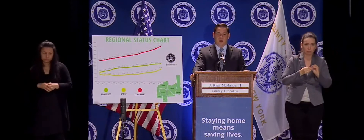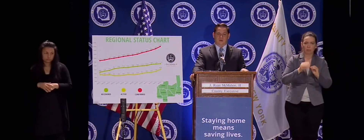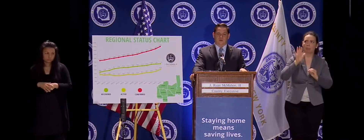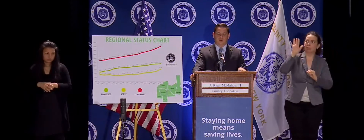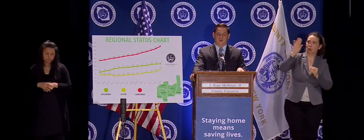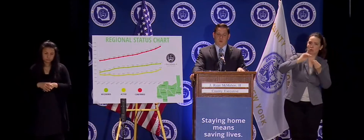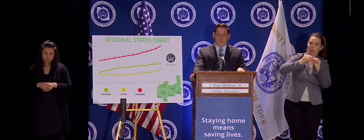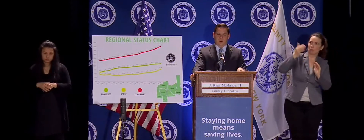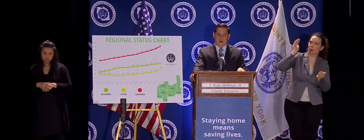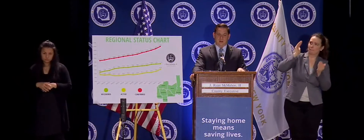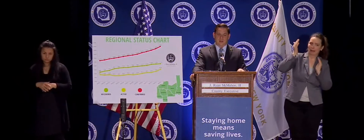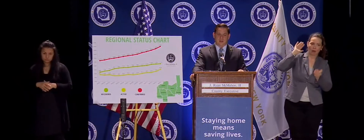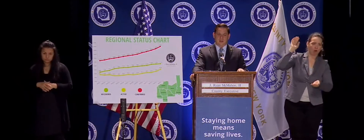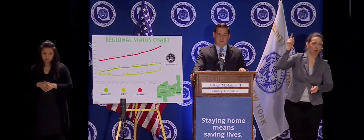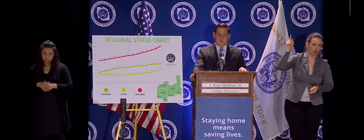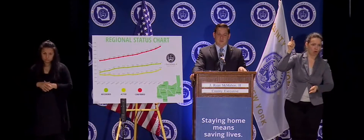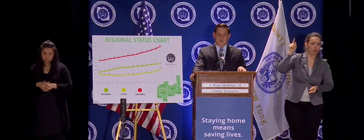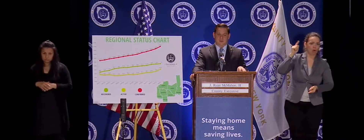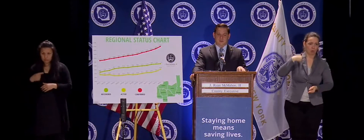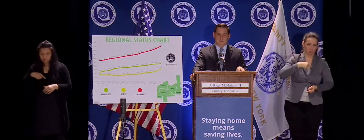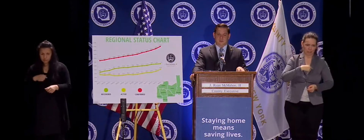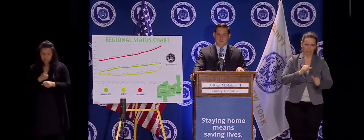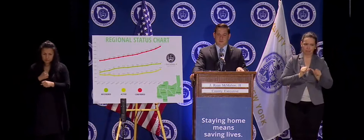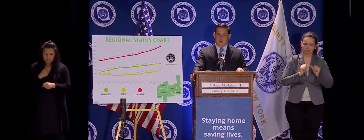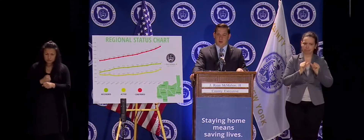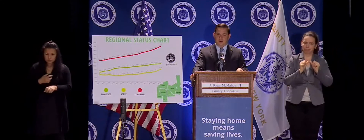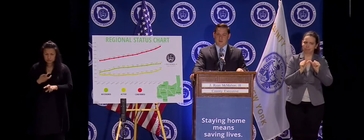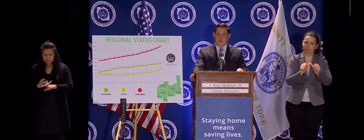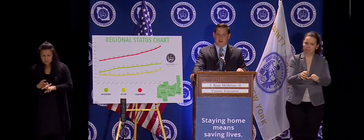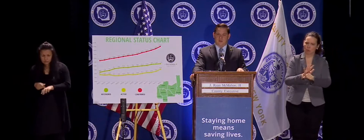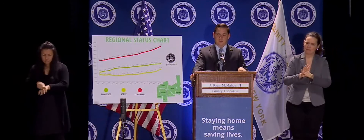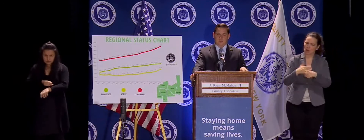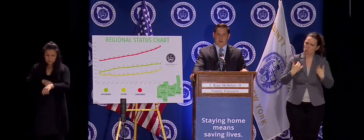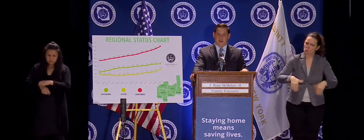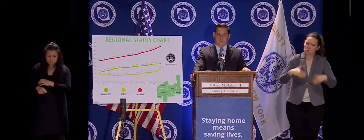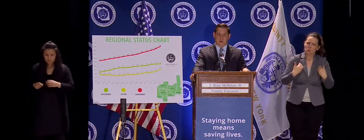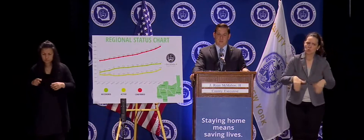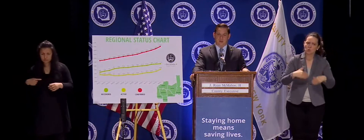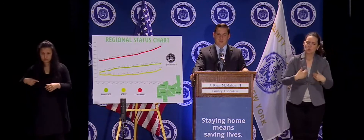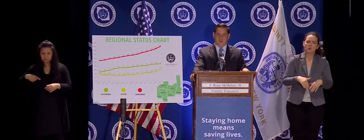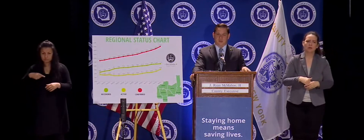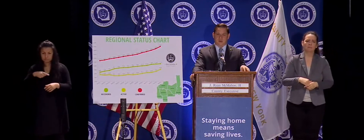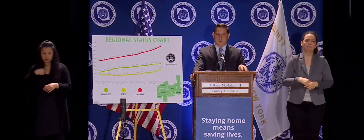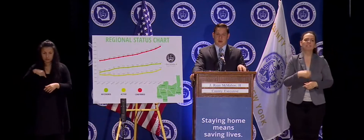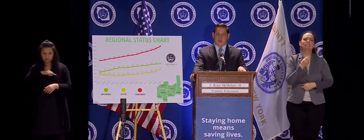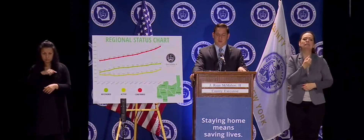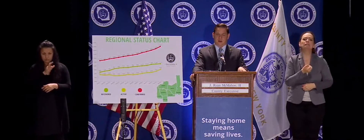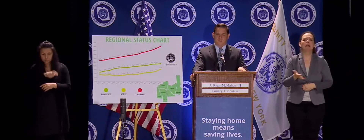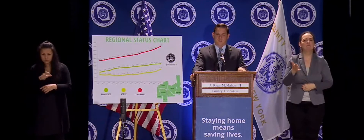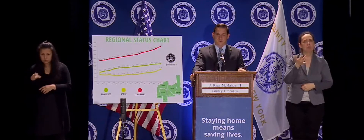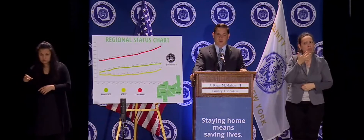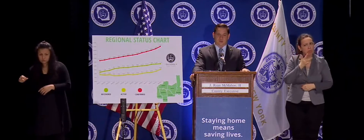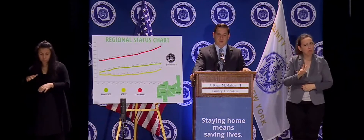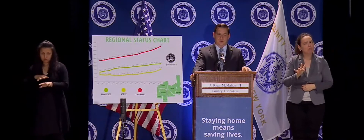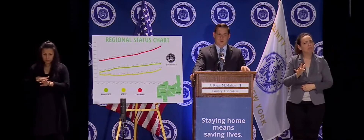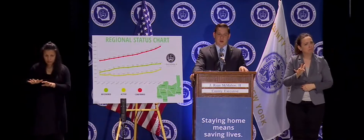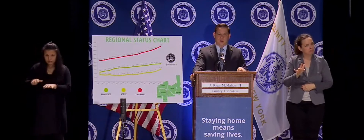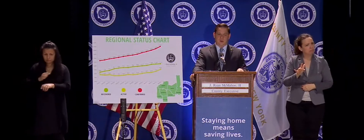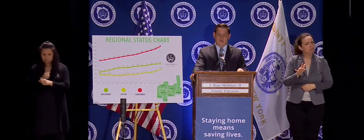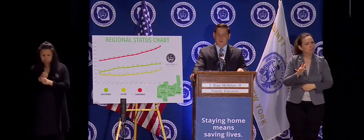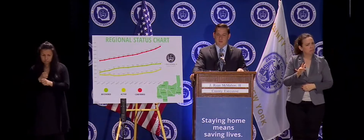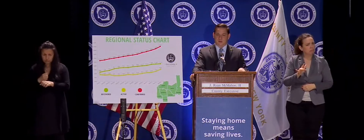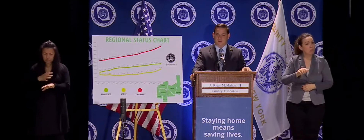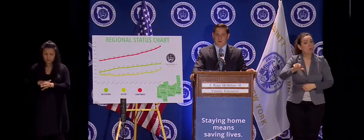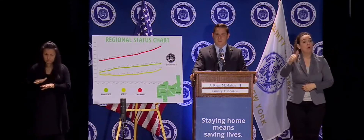We've weathered this storm well. Some of it's luck, a lot of it's planning and preparation, healthcare infrastructure.